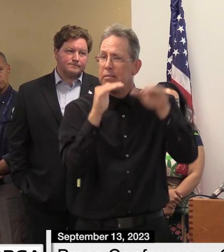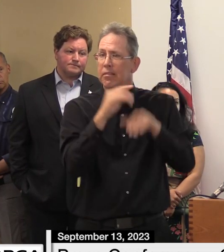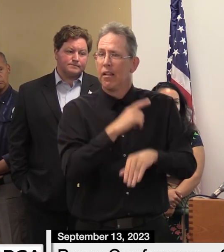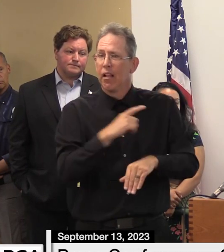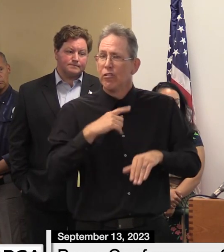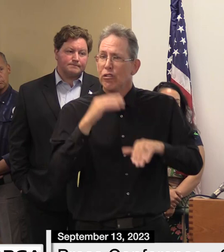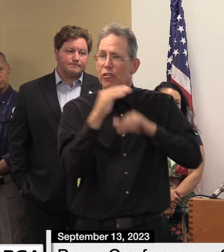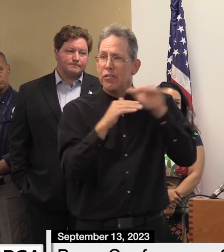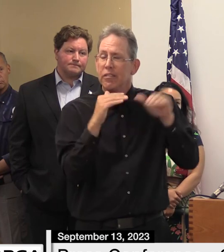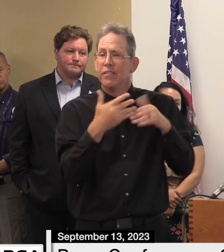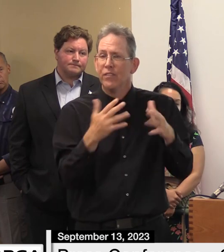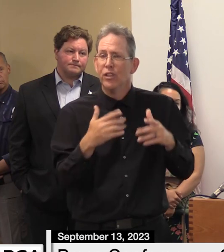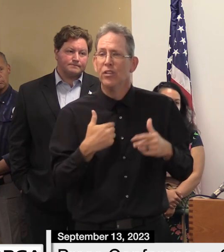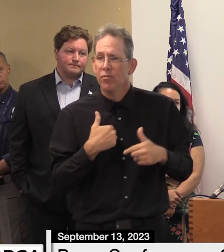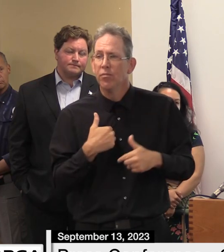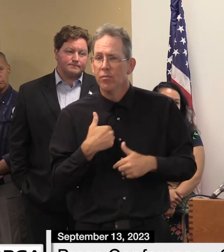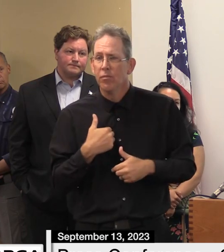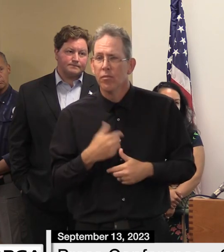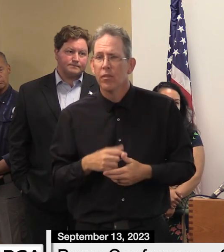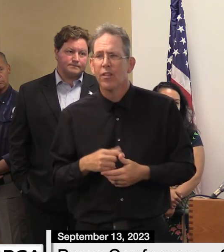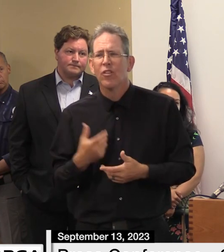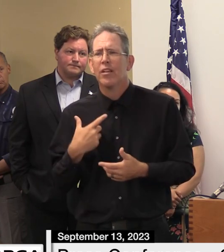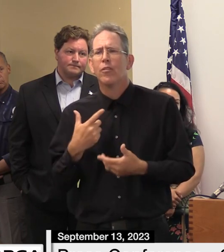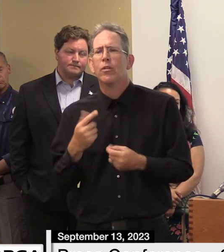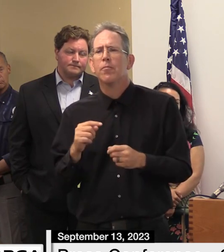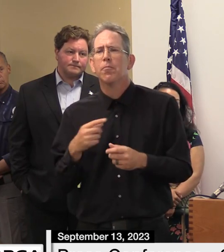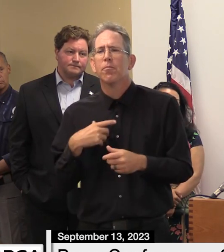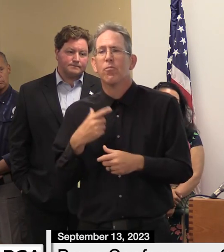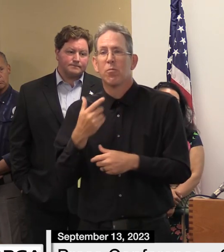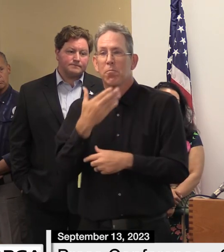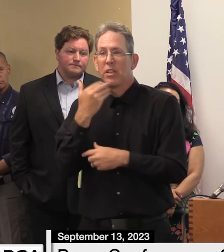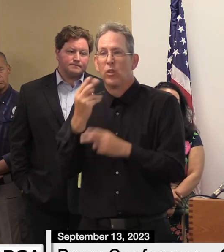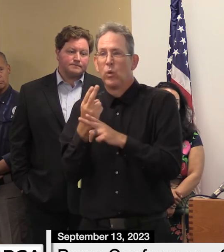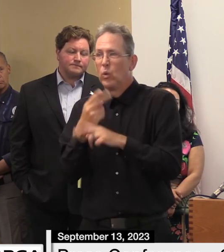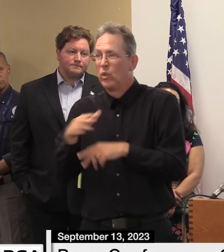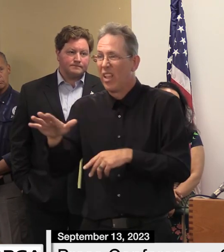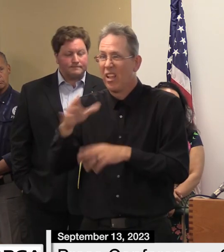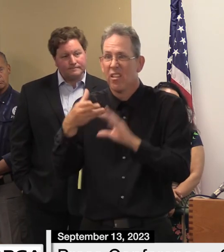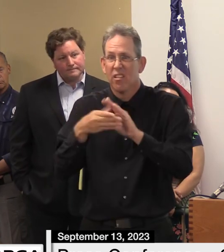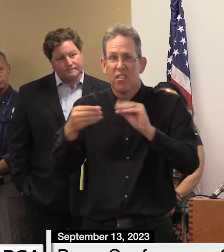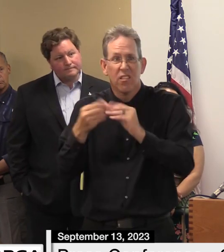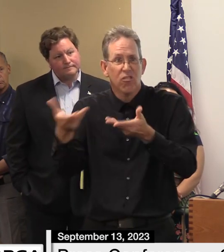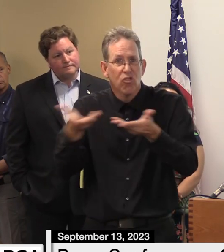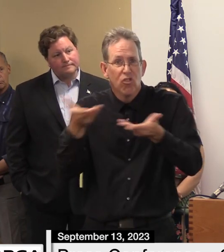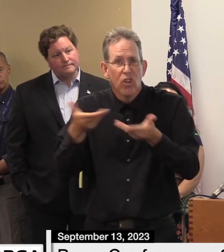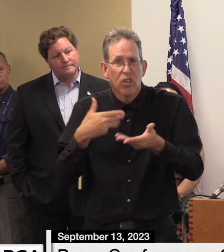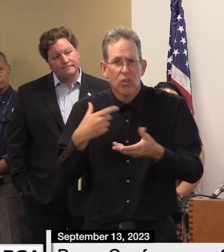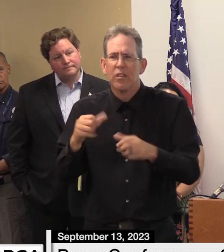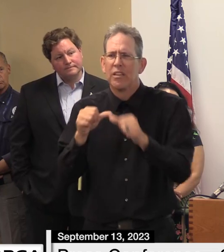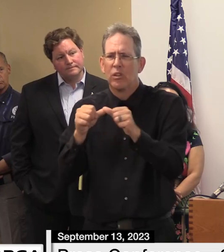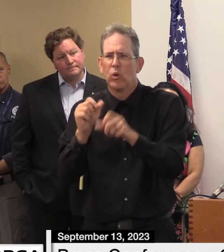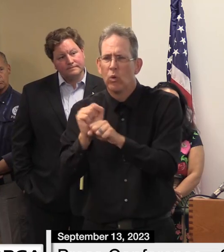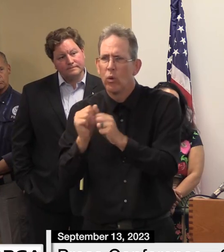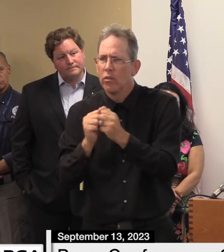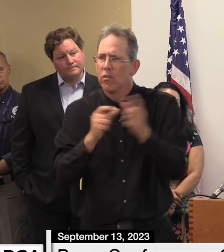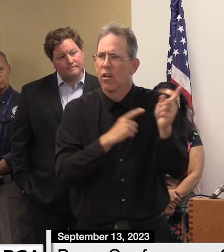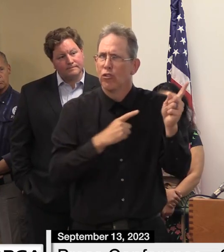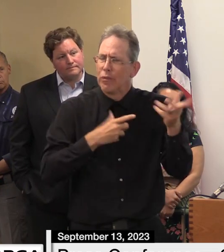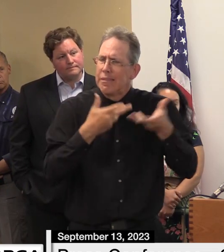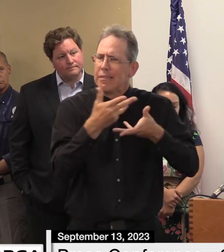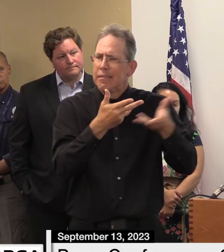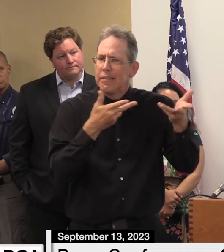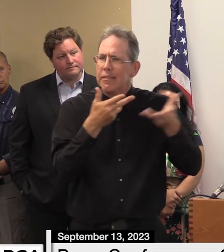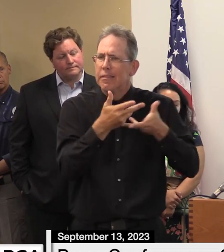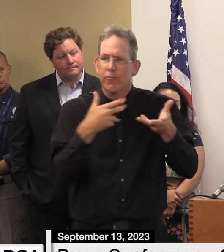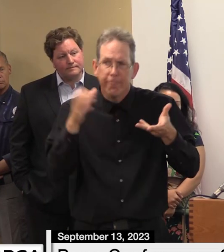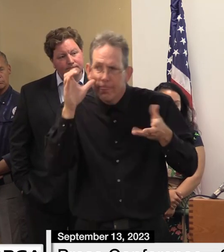of them, I think that would be helpful. So we'll continue to work with the legislature. I know